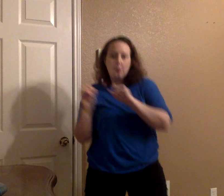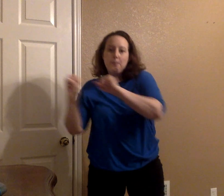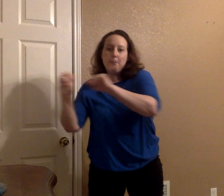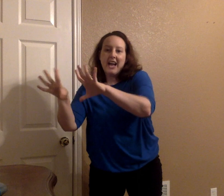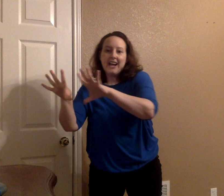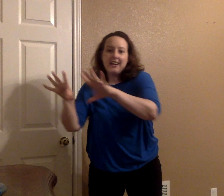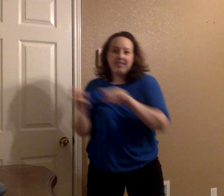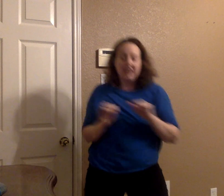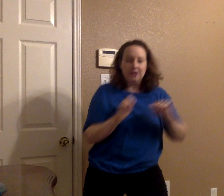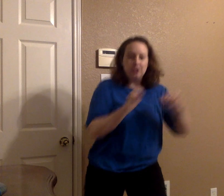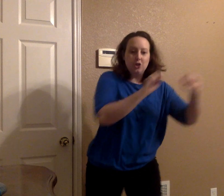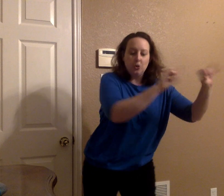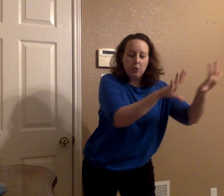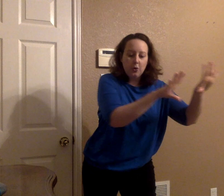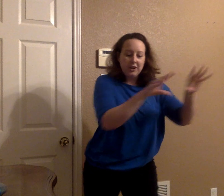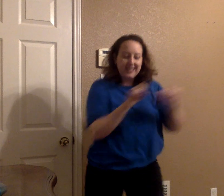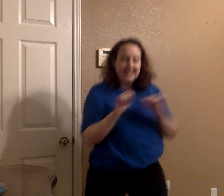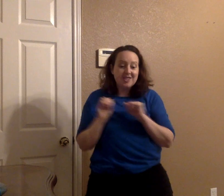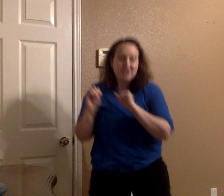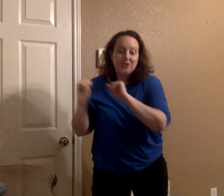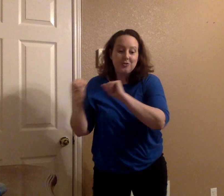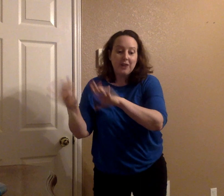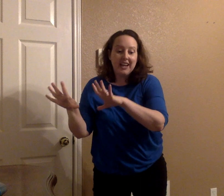back their joyous strains.